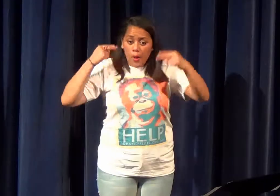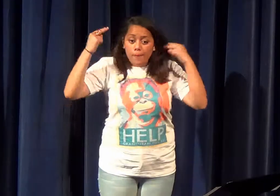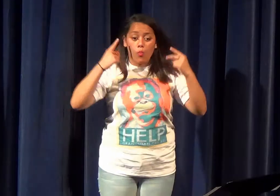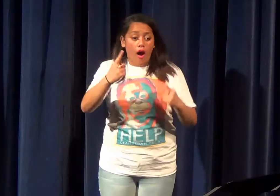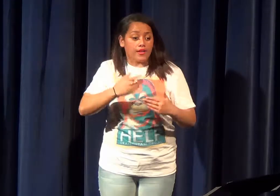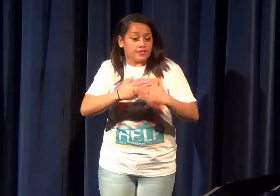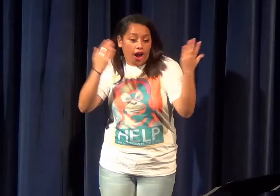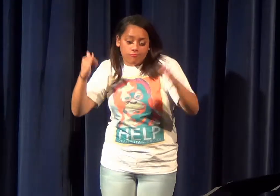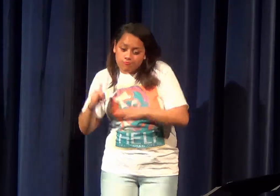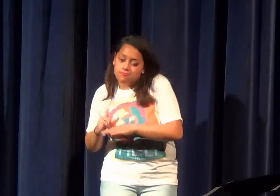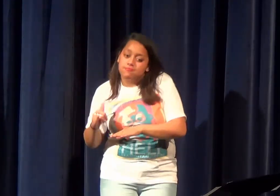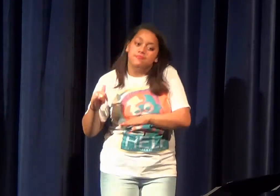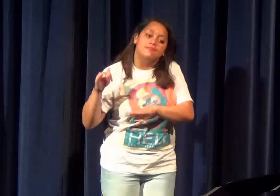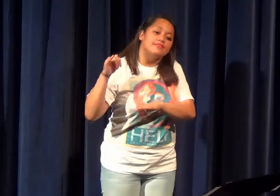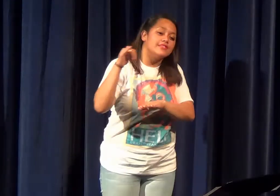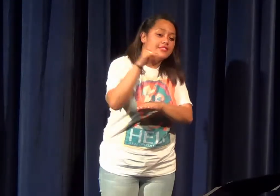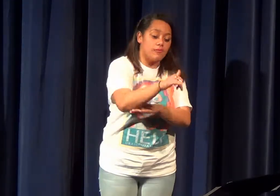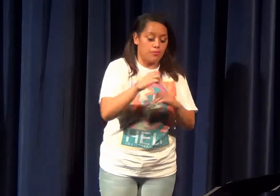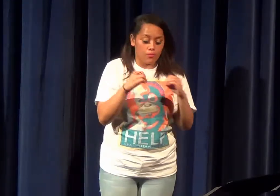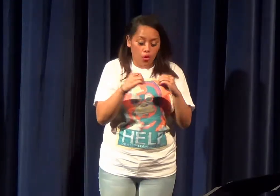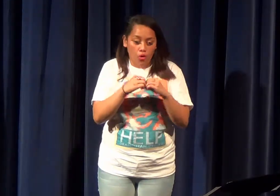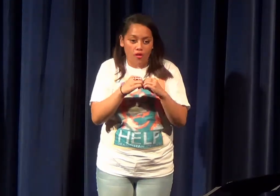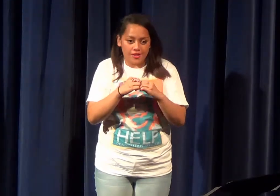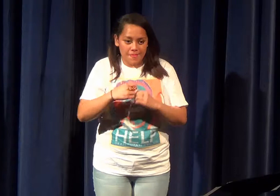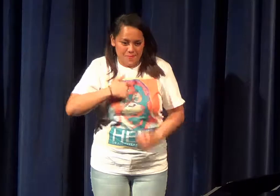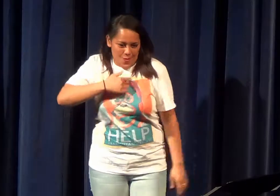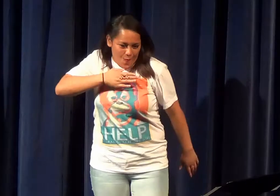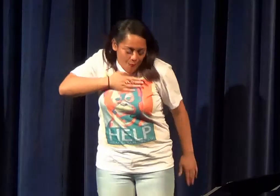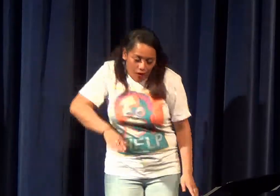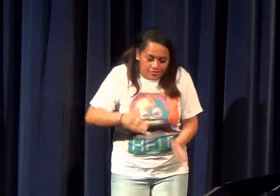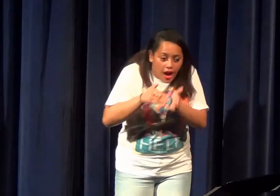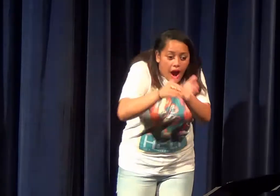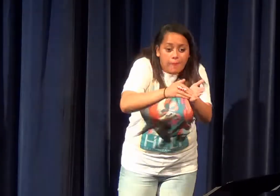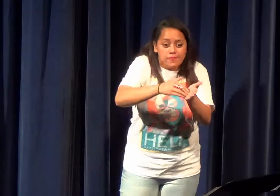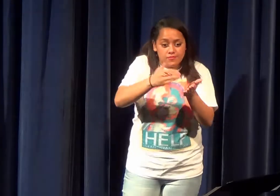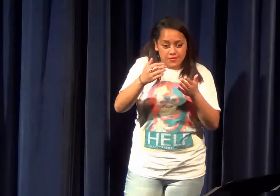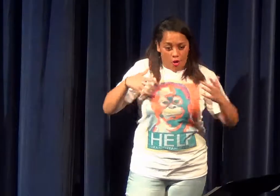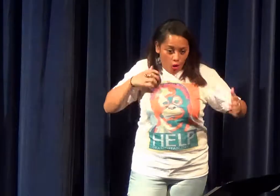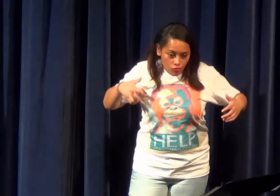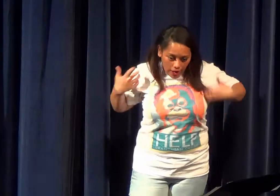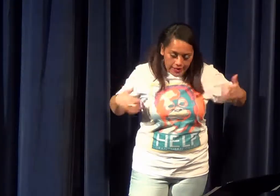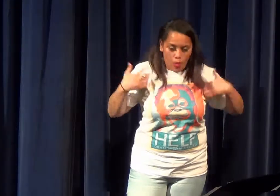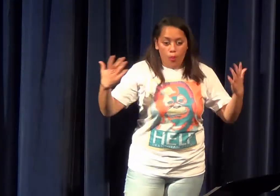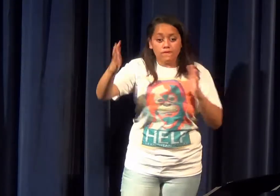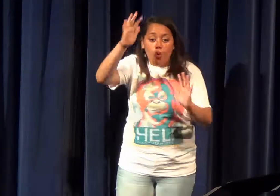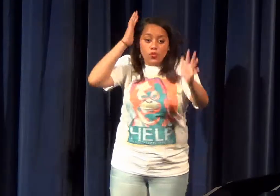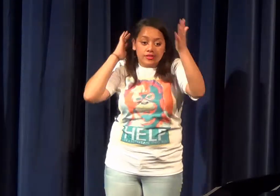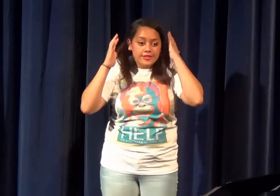And my dream, one day in the future, is to fly there myself to Borneo Island, because I'm so keen on helping orangutans